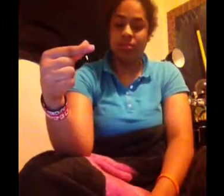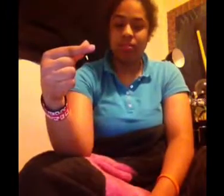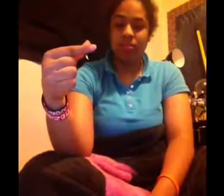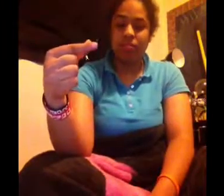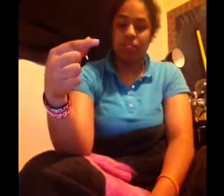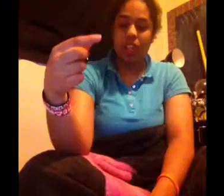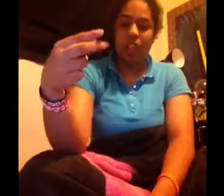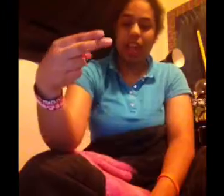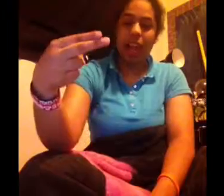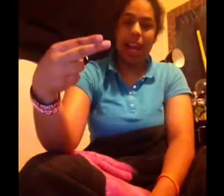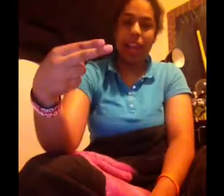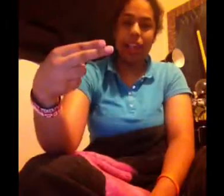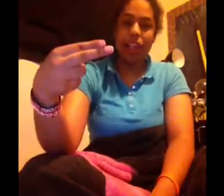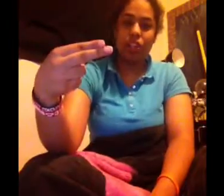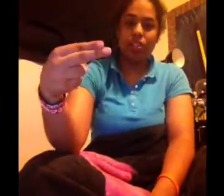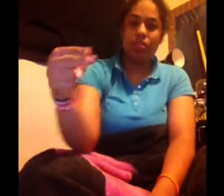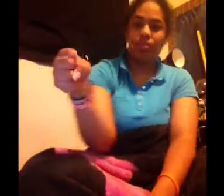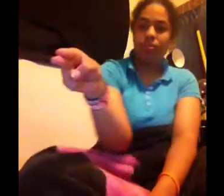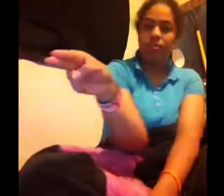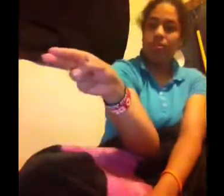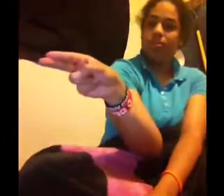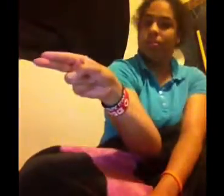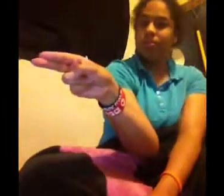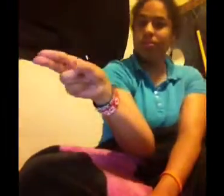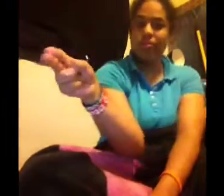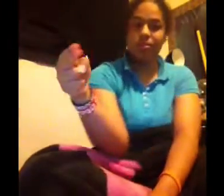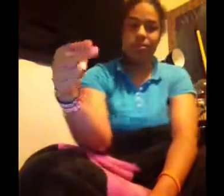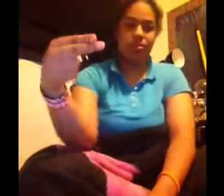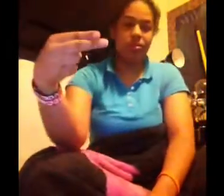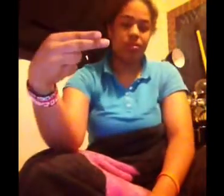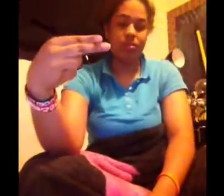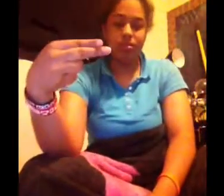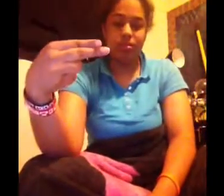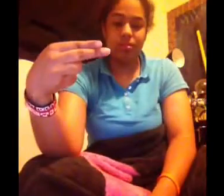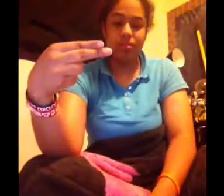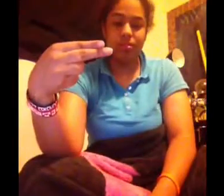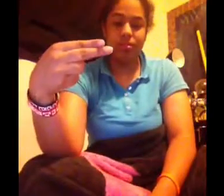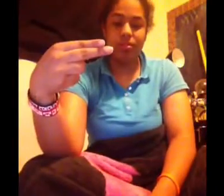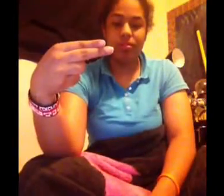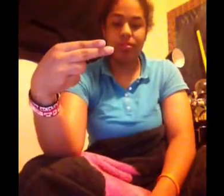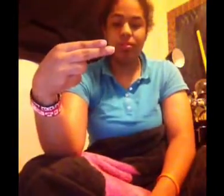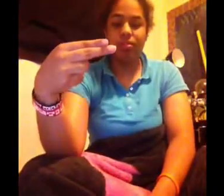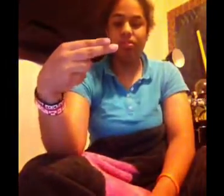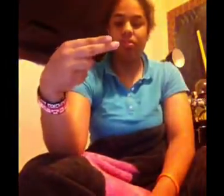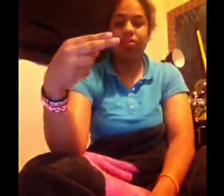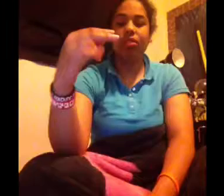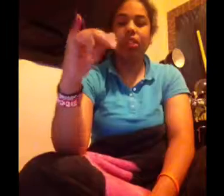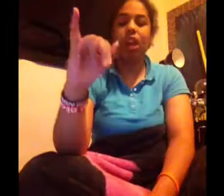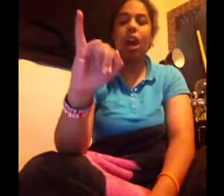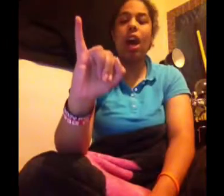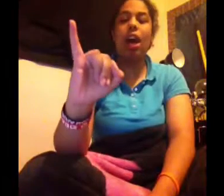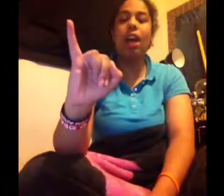A, H, I,